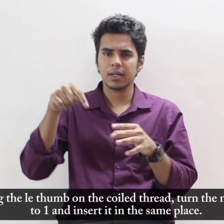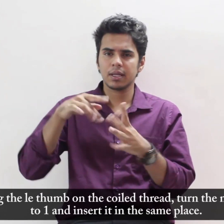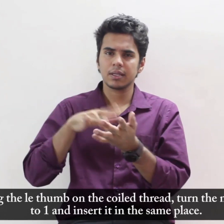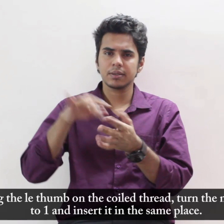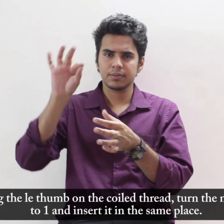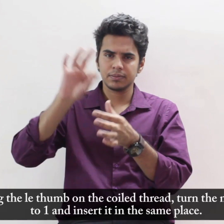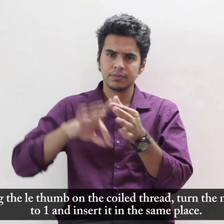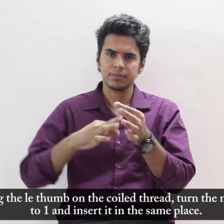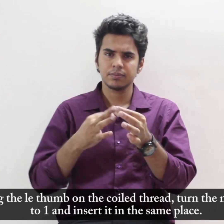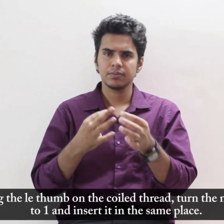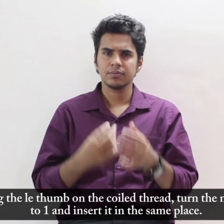place.